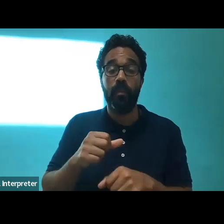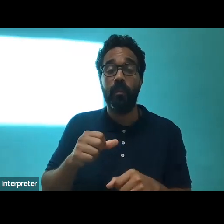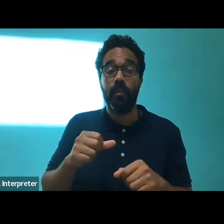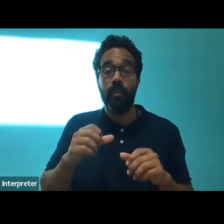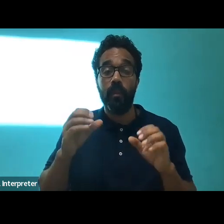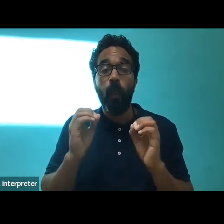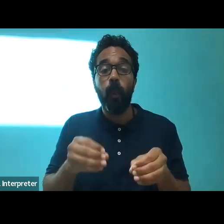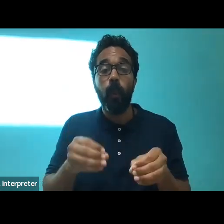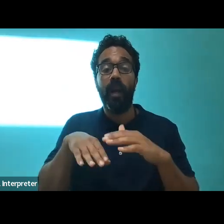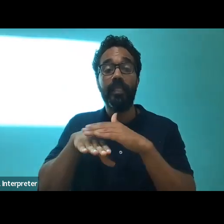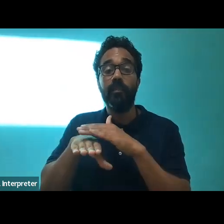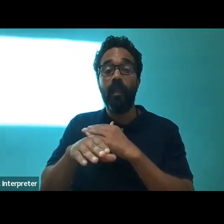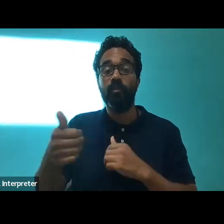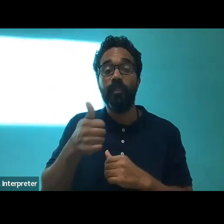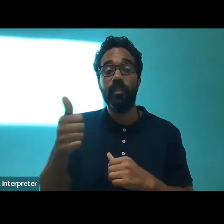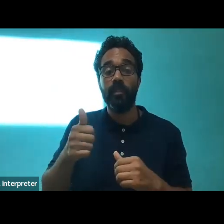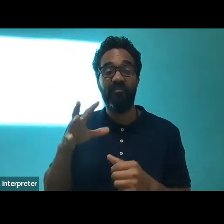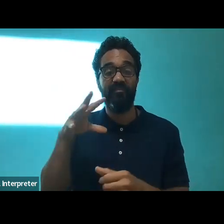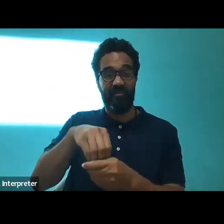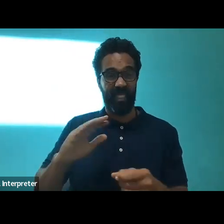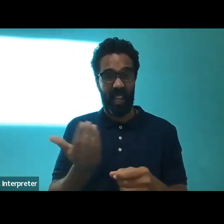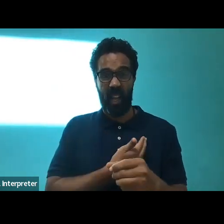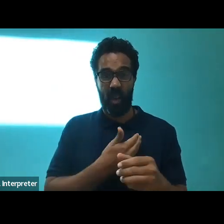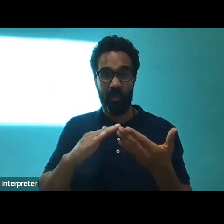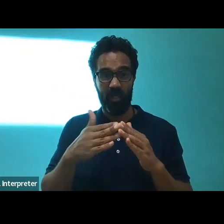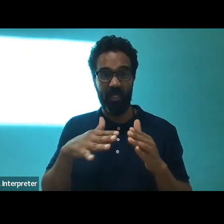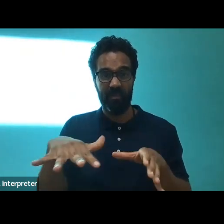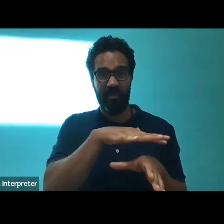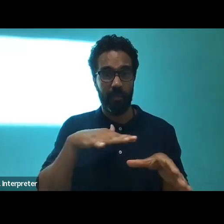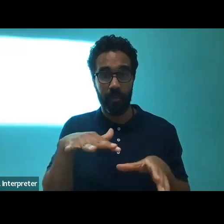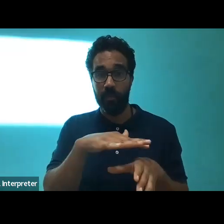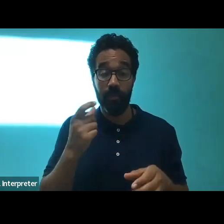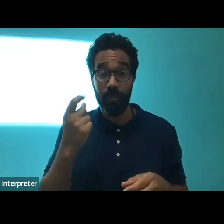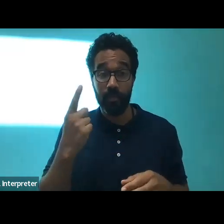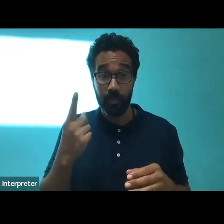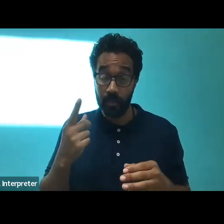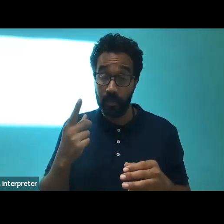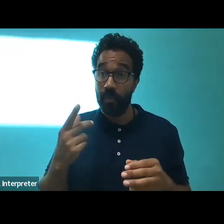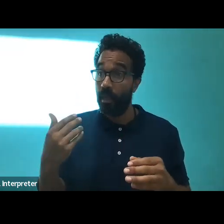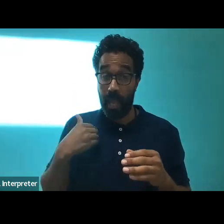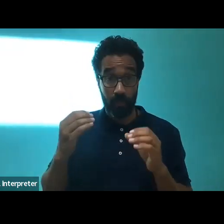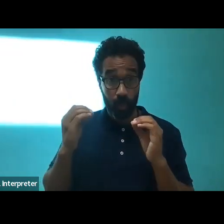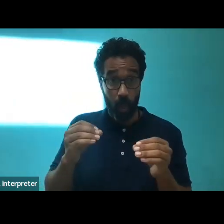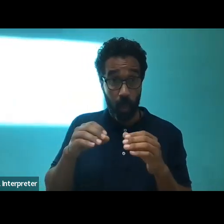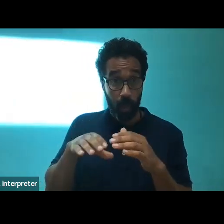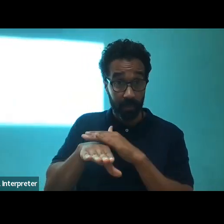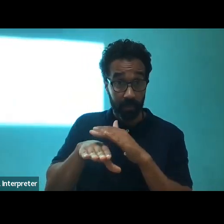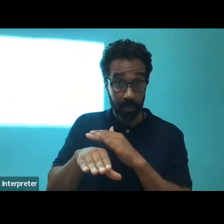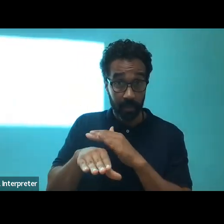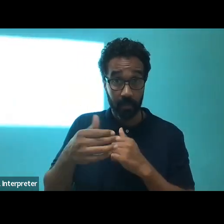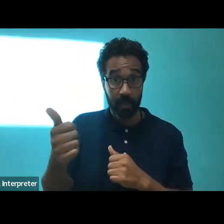our community. I mean, it wasn't that there wasn't accessible transportation, it was that there was no